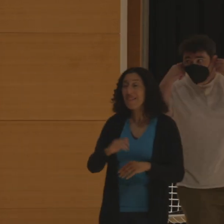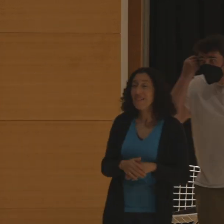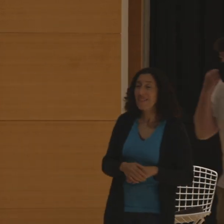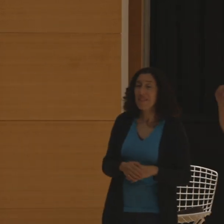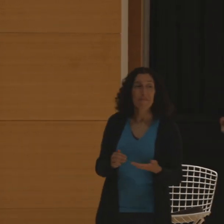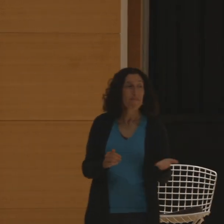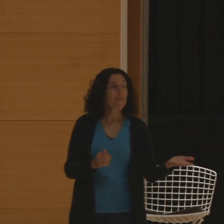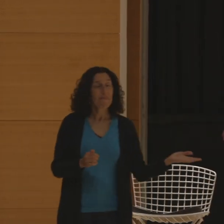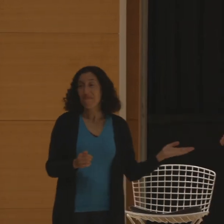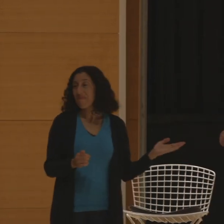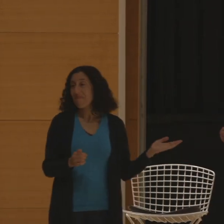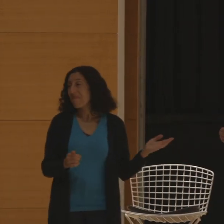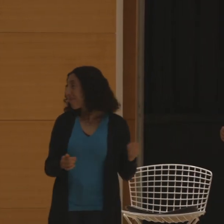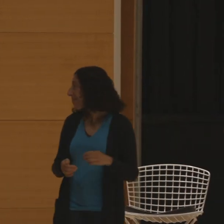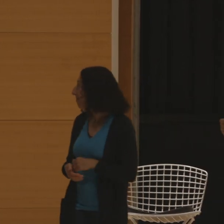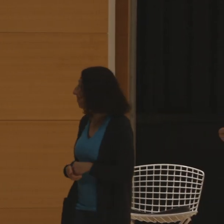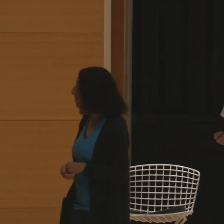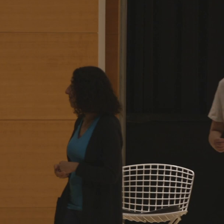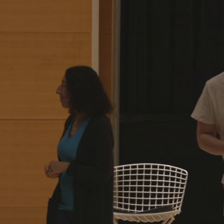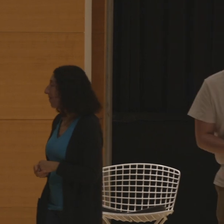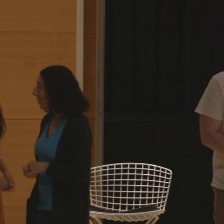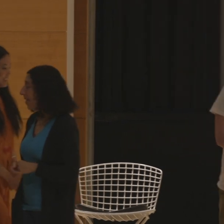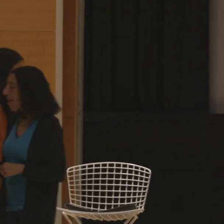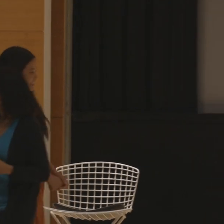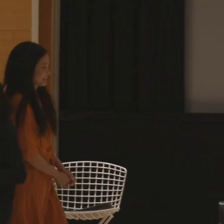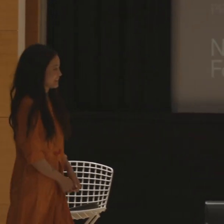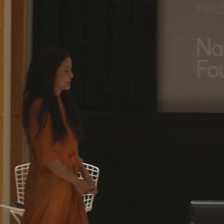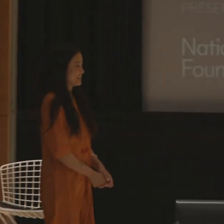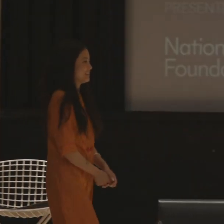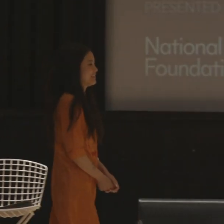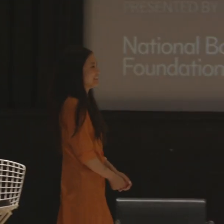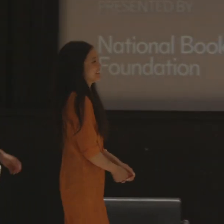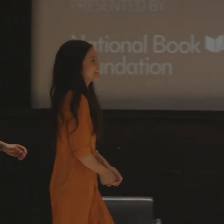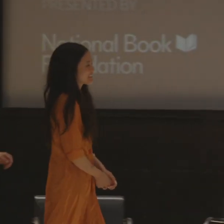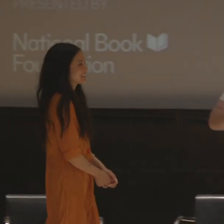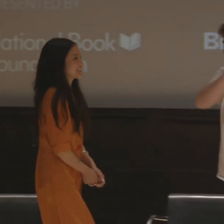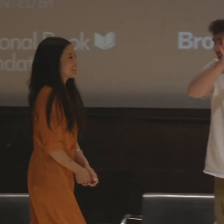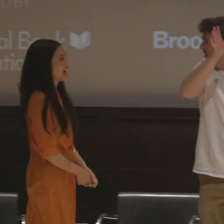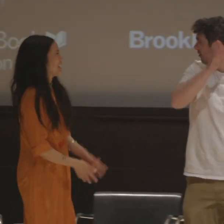family and friends.